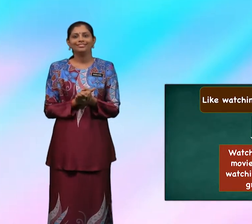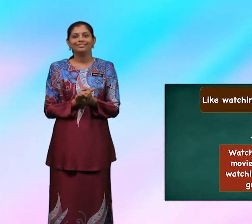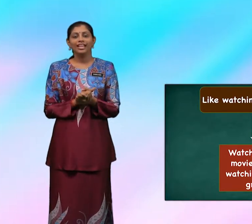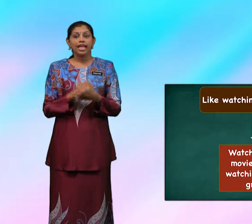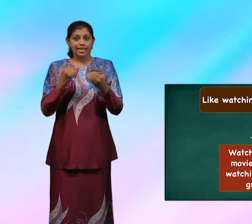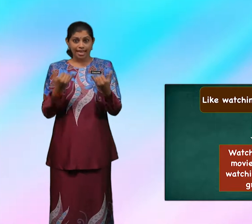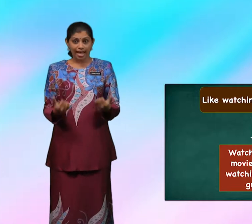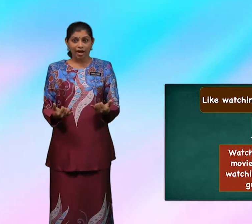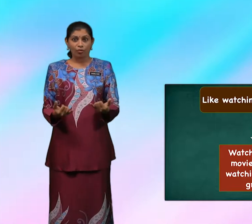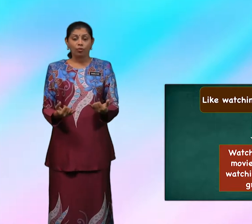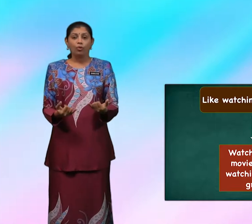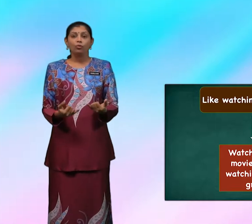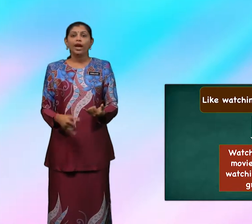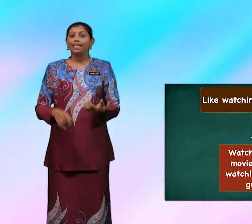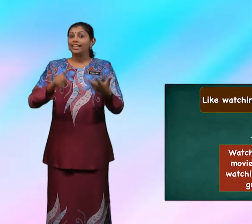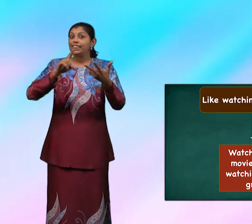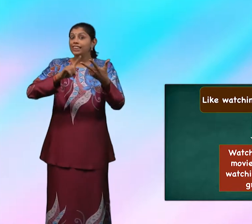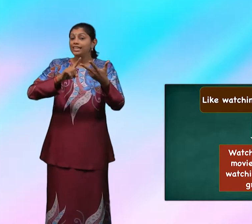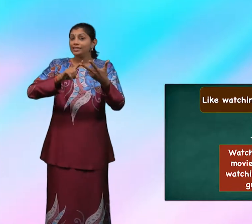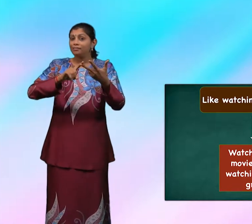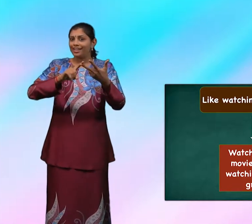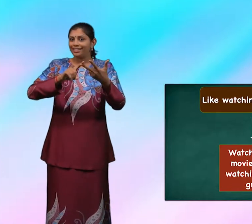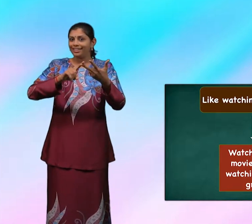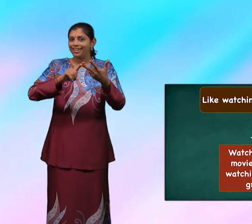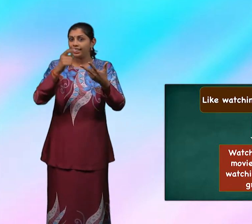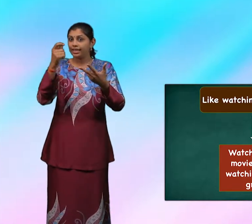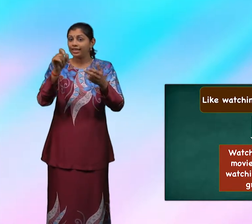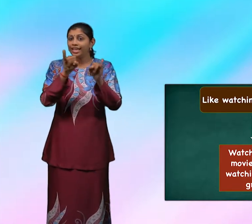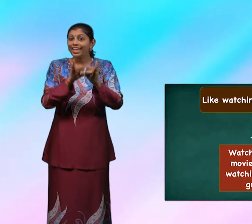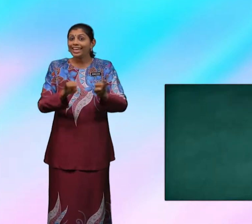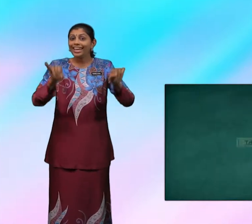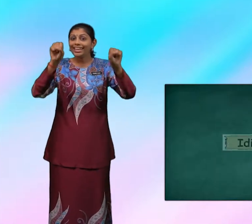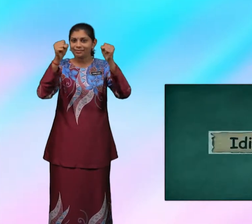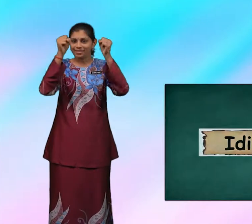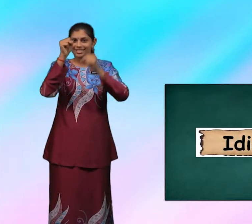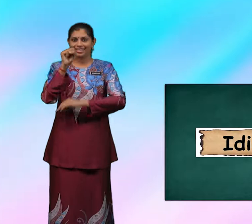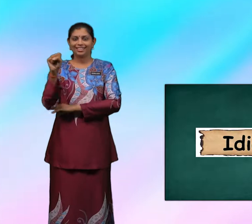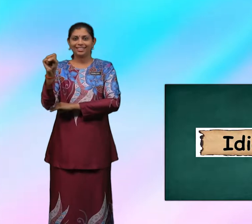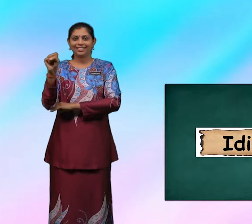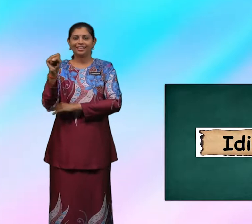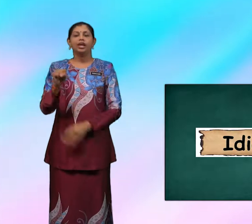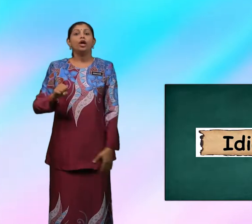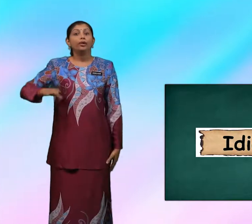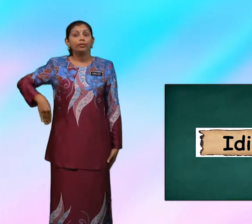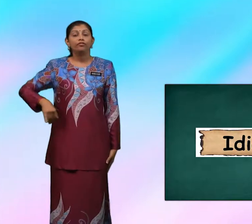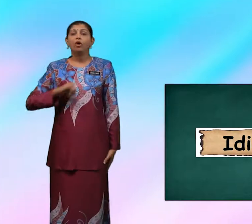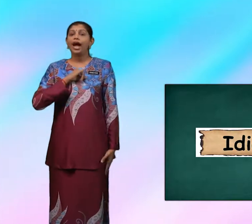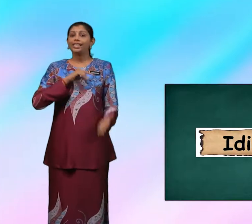Now, we are in the third part, the idioms. Before I